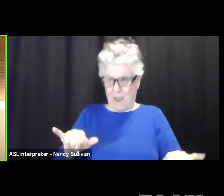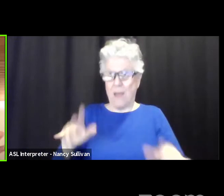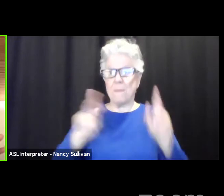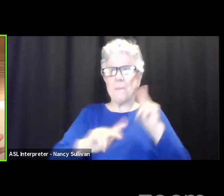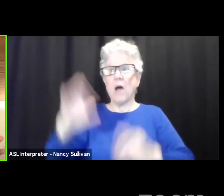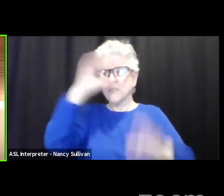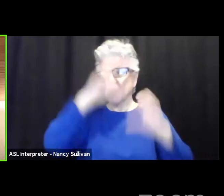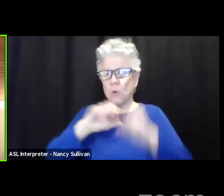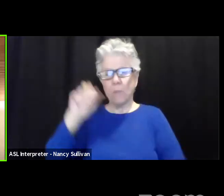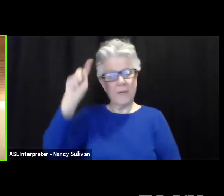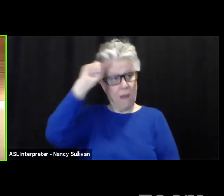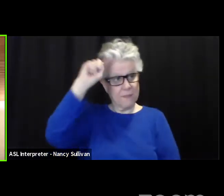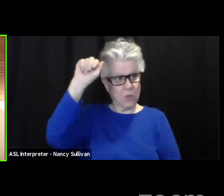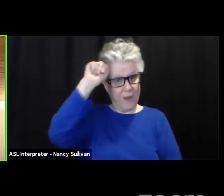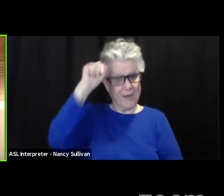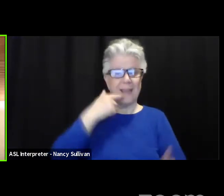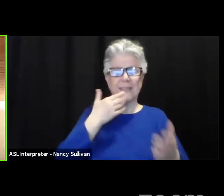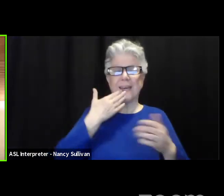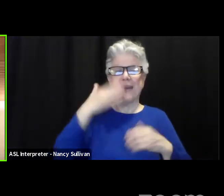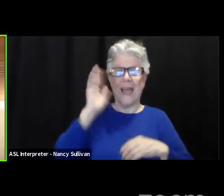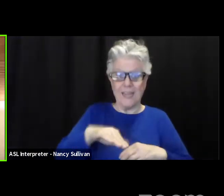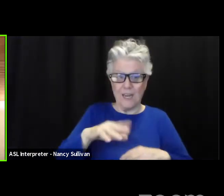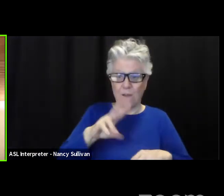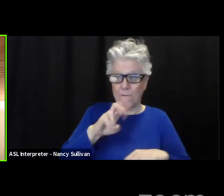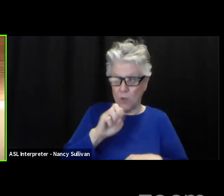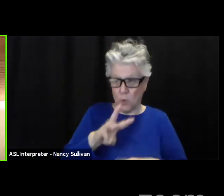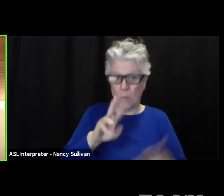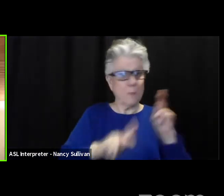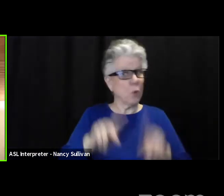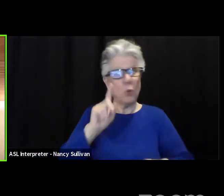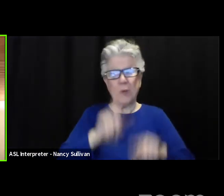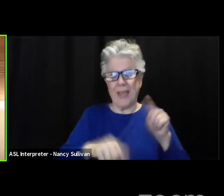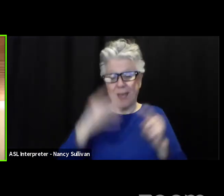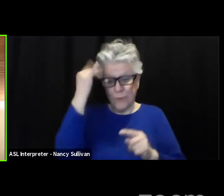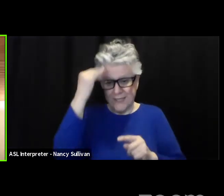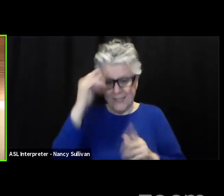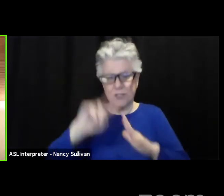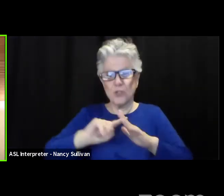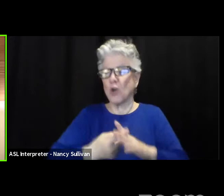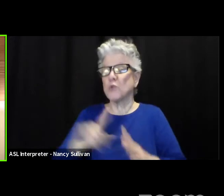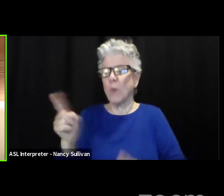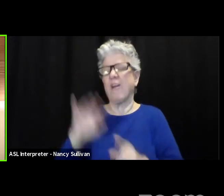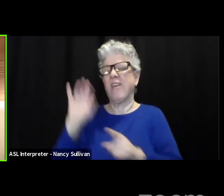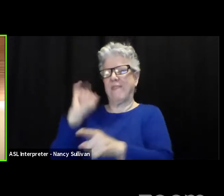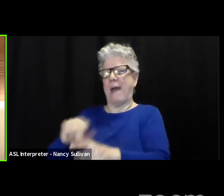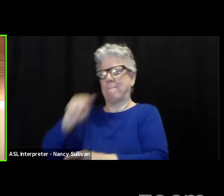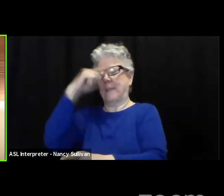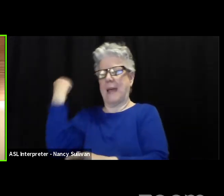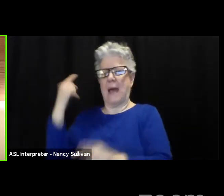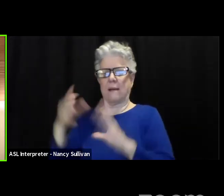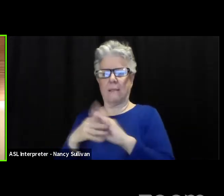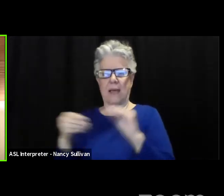has a negative view of persons who lack the use of reason has its origin in that Black legend.